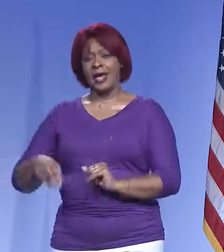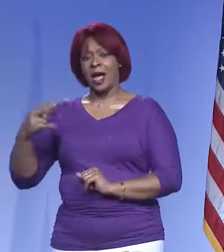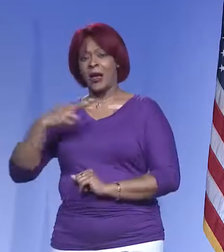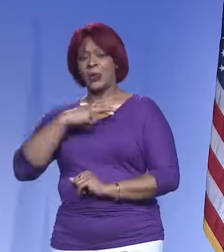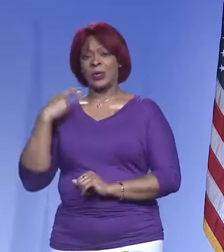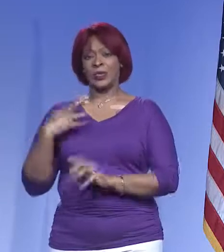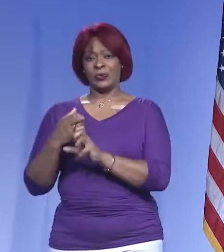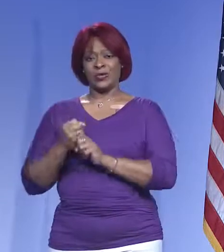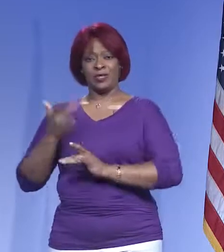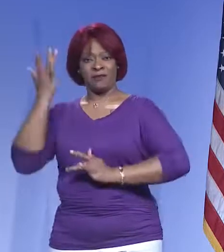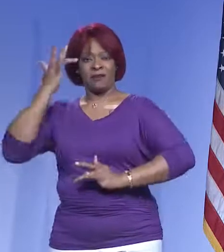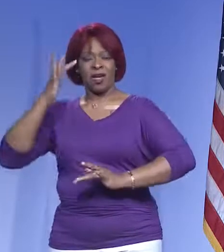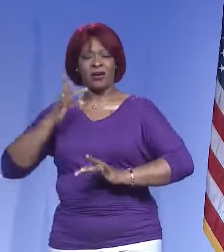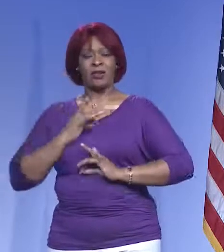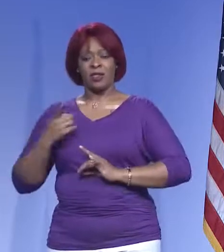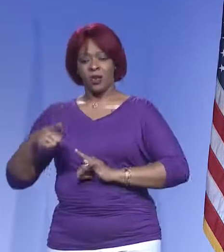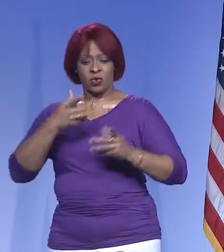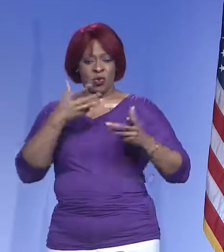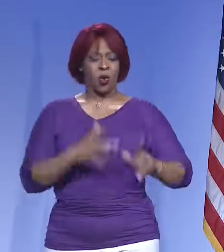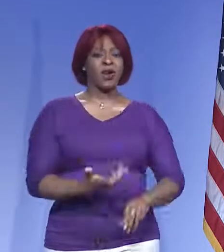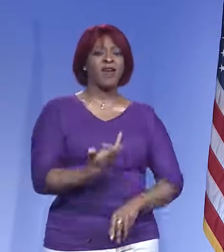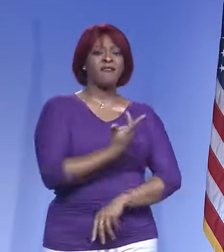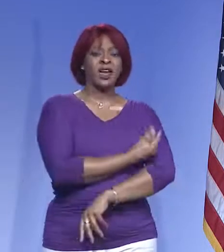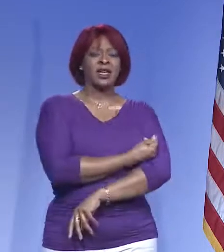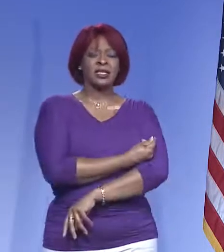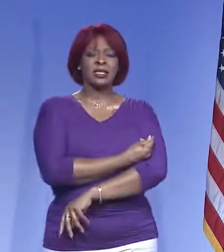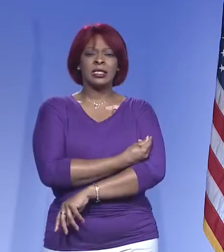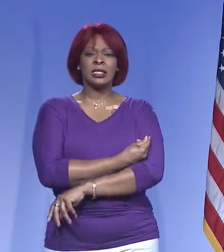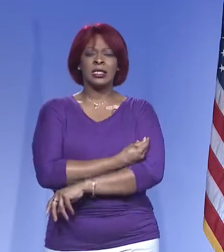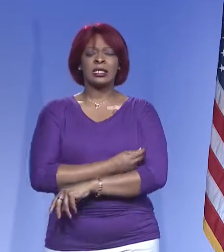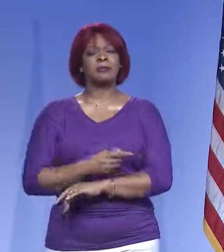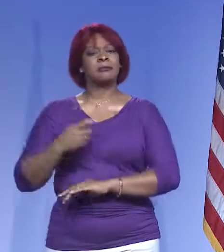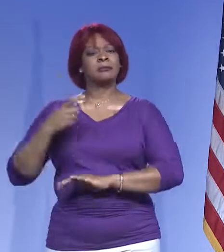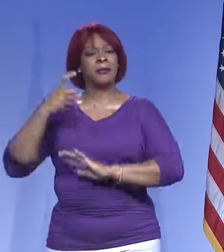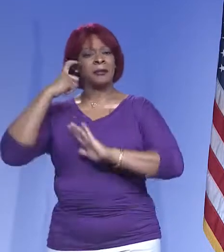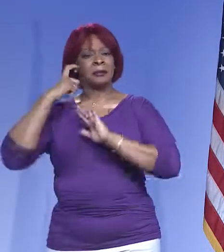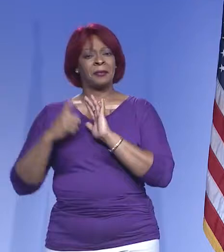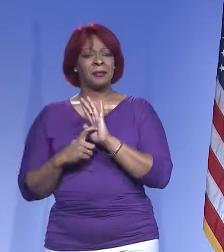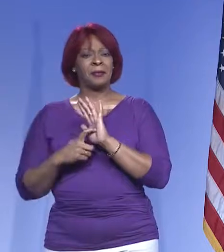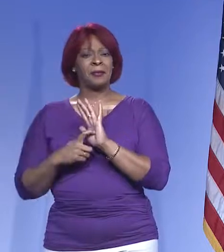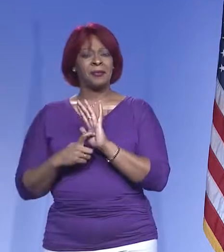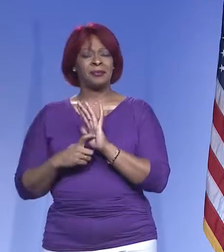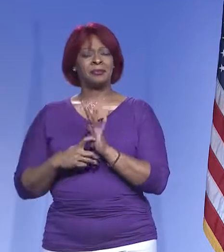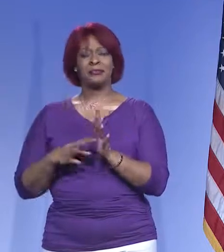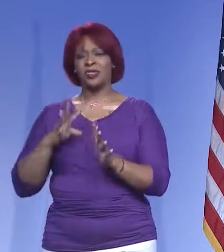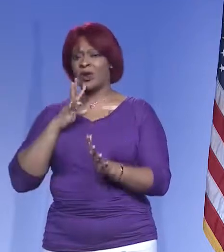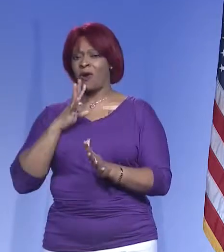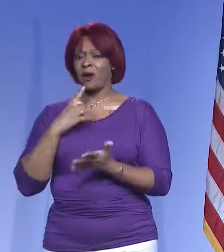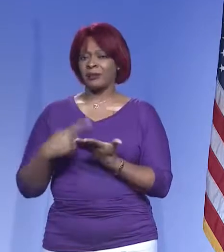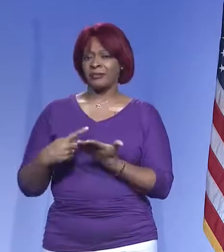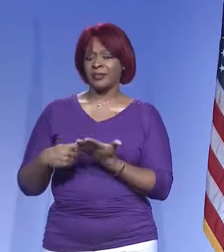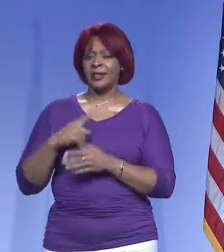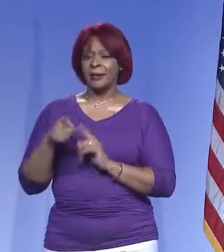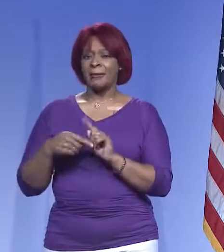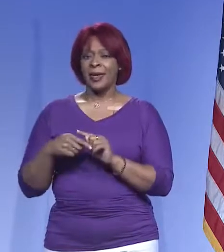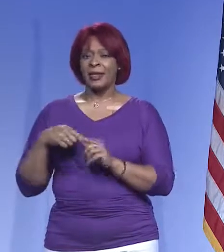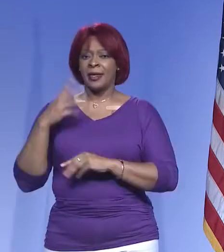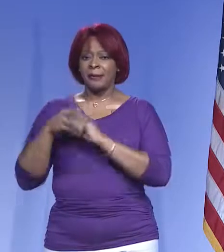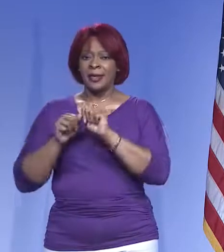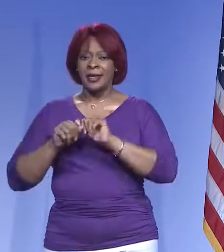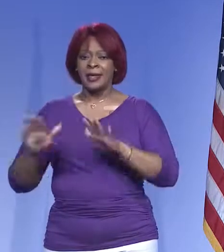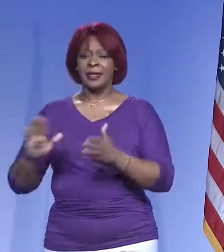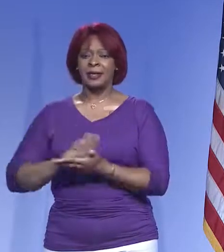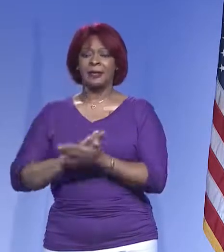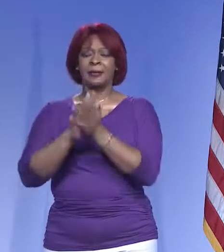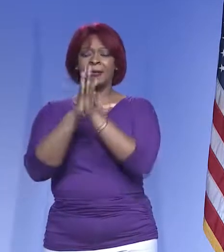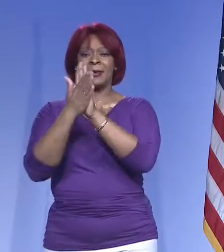virus and those vaccinated, the numbers, I know that this talking point about the pandemic eventually turning into